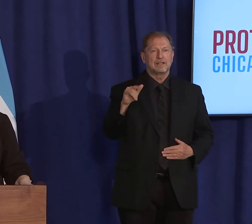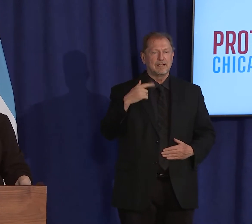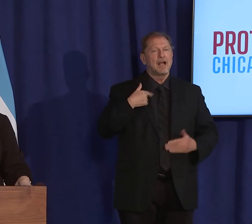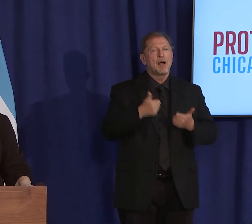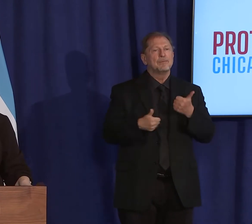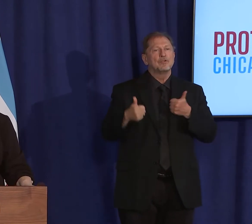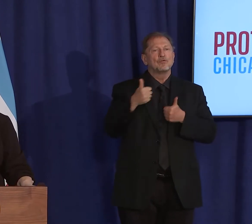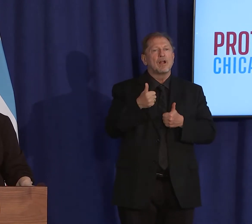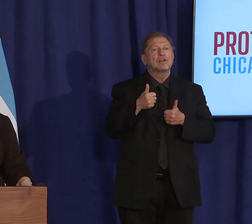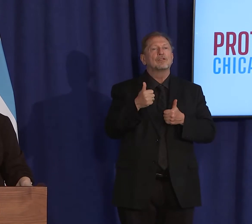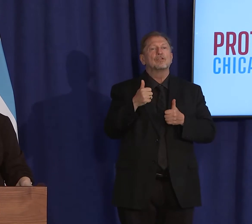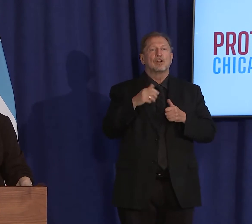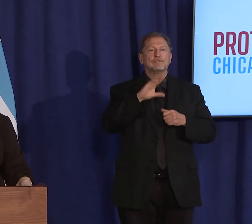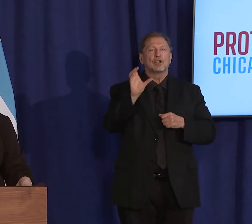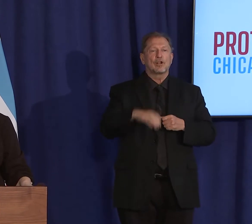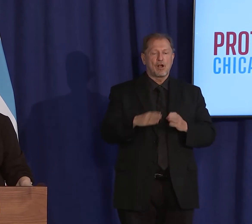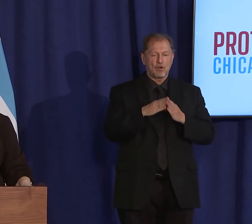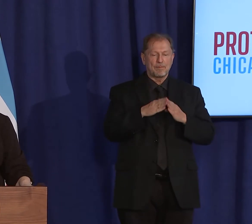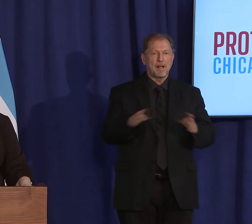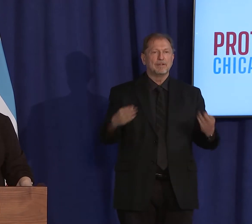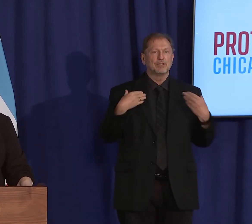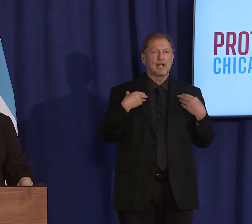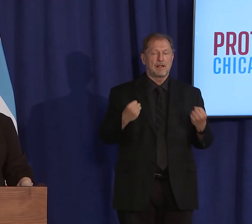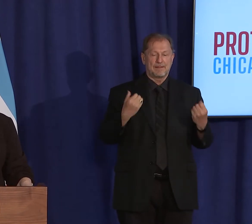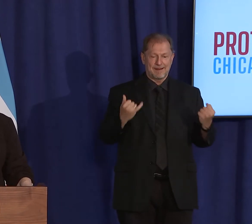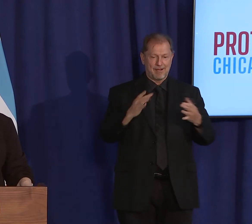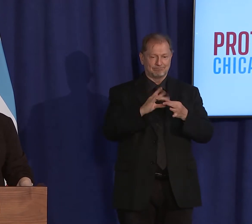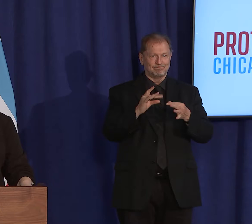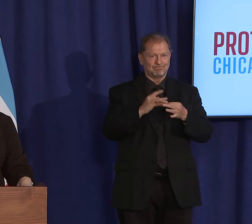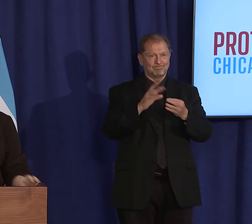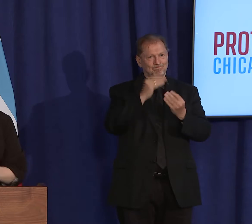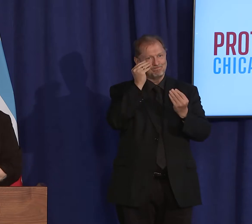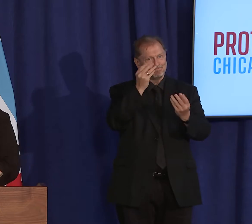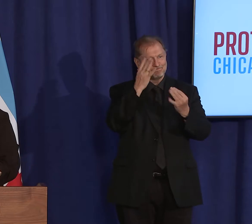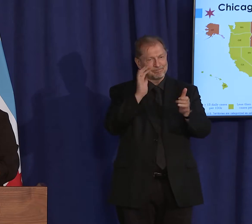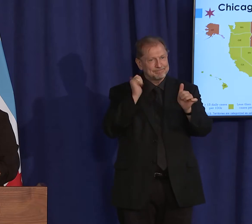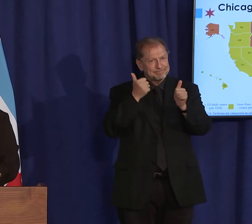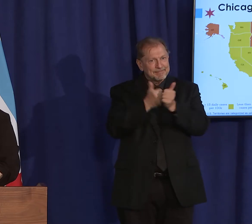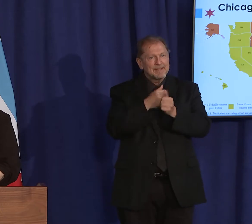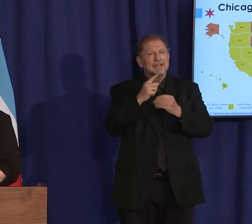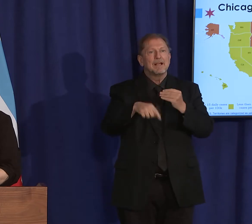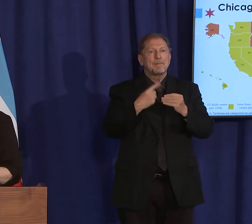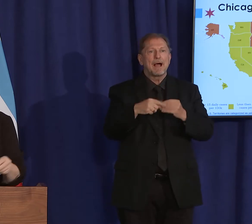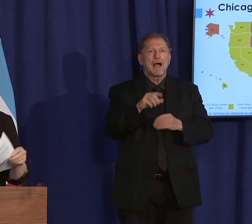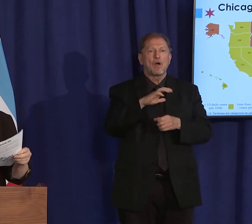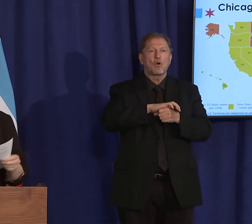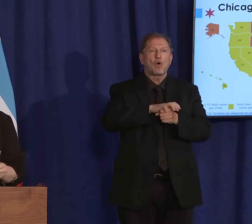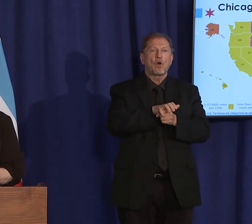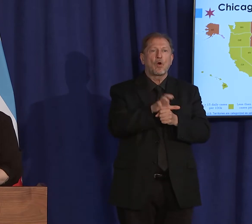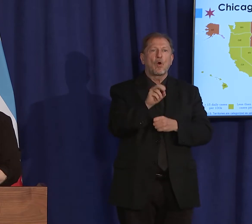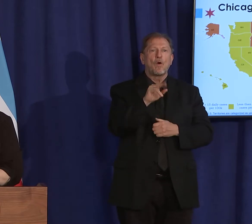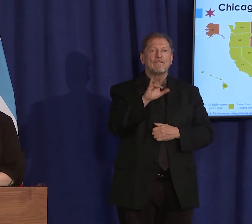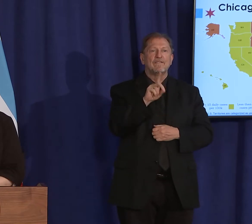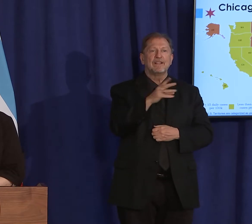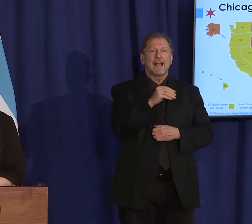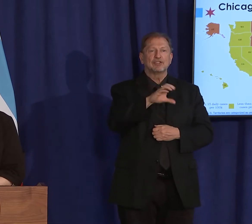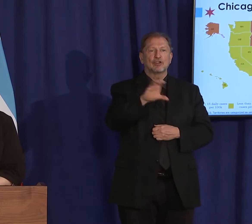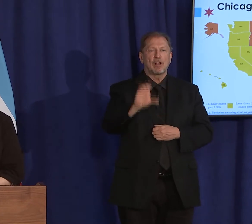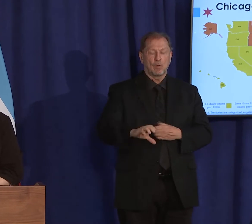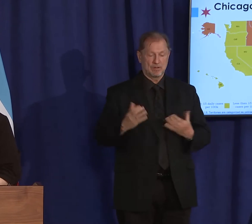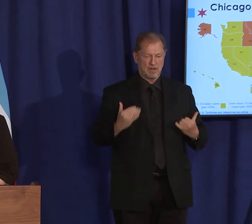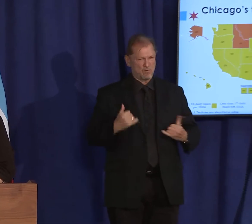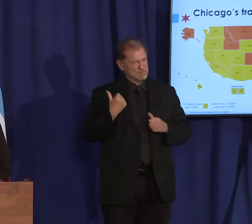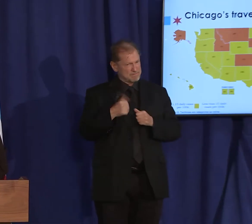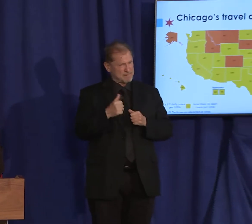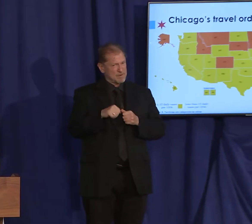an update on all things related to COVID in Chicago. So first, to start off, our travel order update. As a reminder,